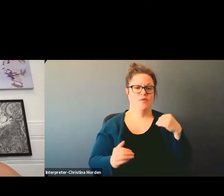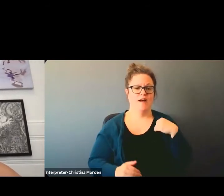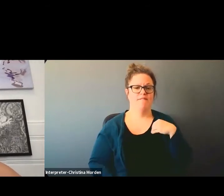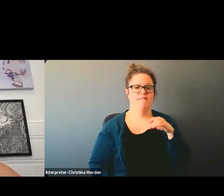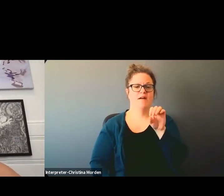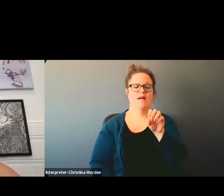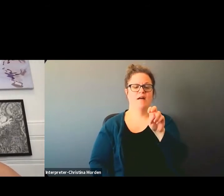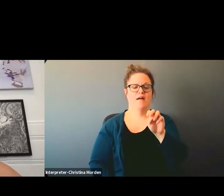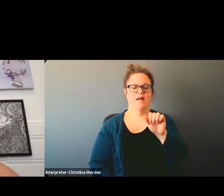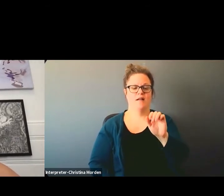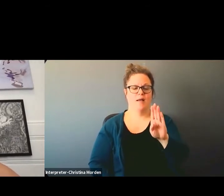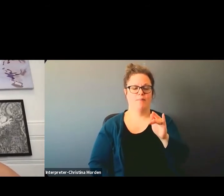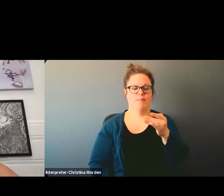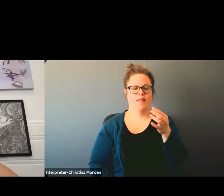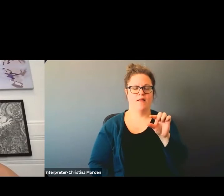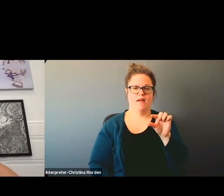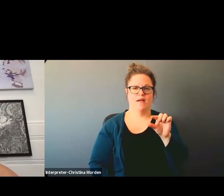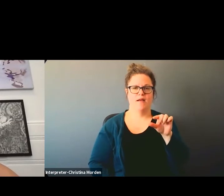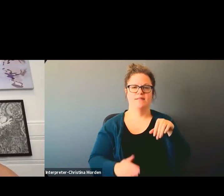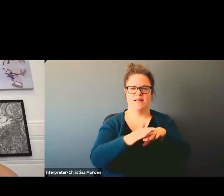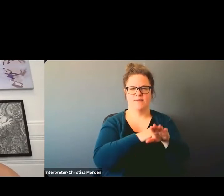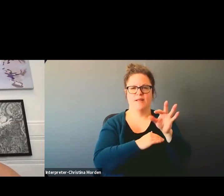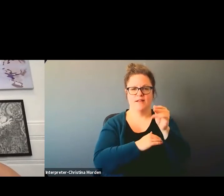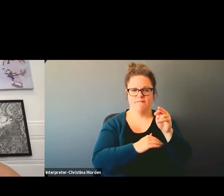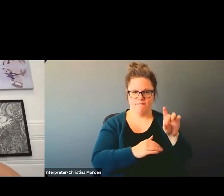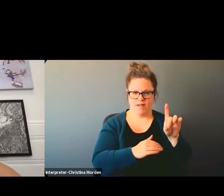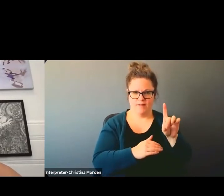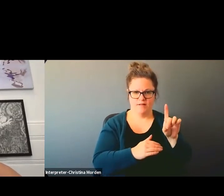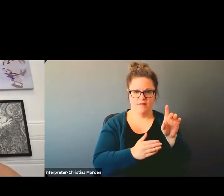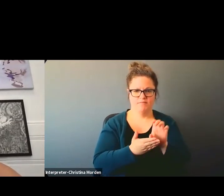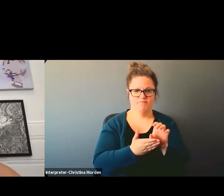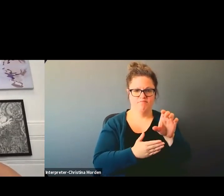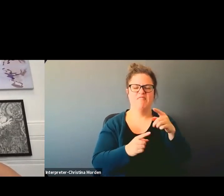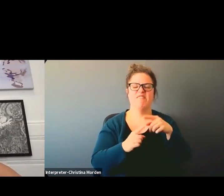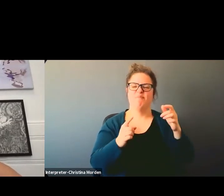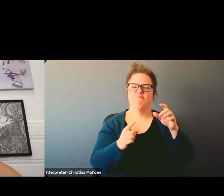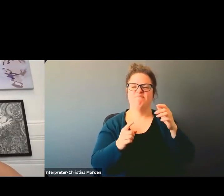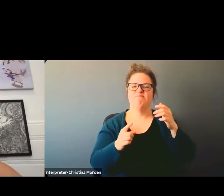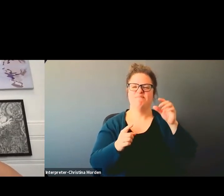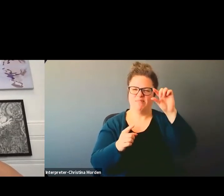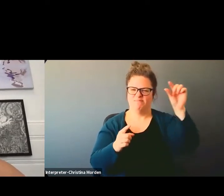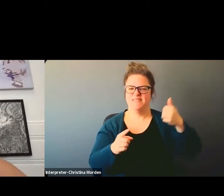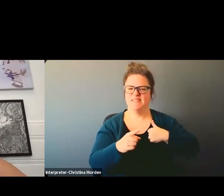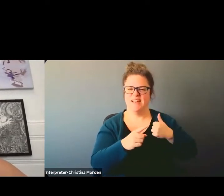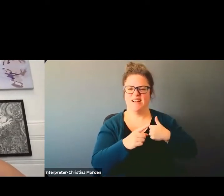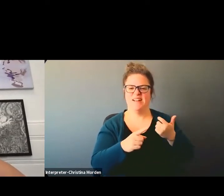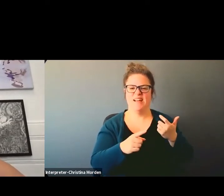from the Government of Canada, and they help with small to mid-level updates up to about 3 million per project.